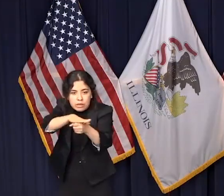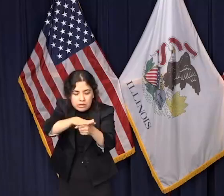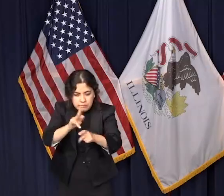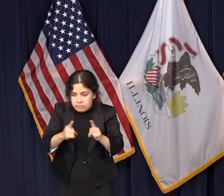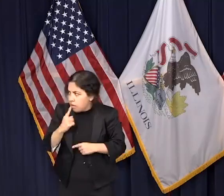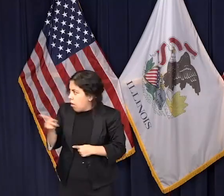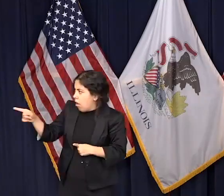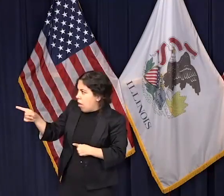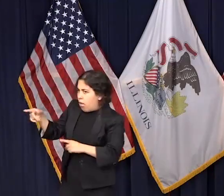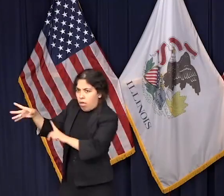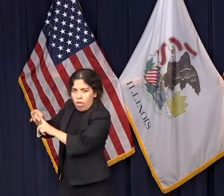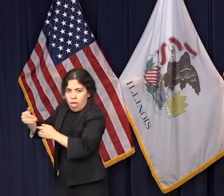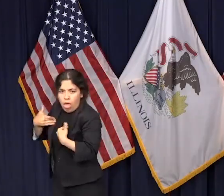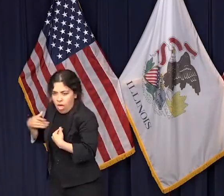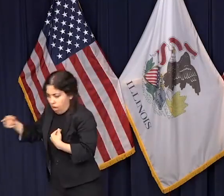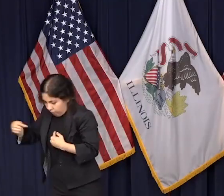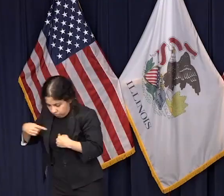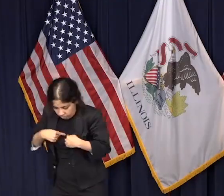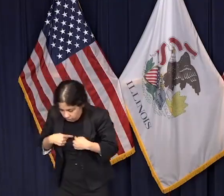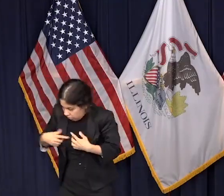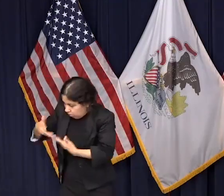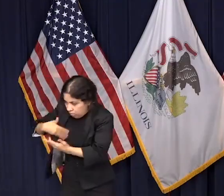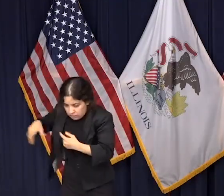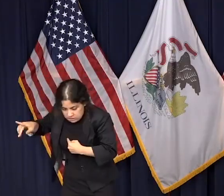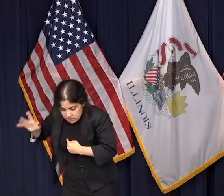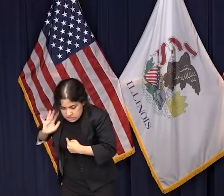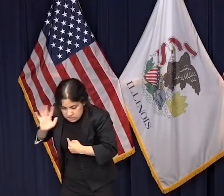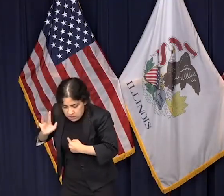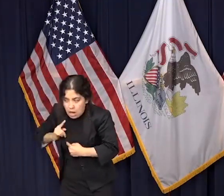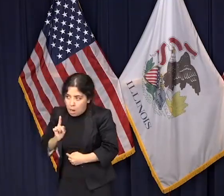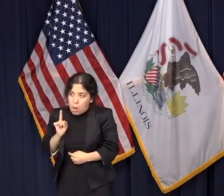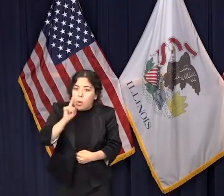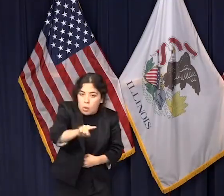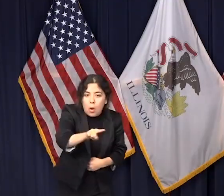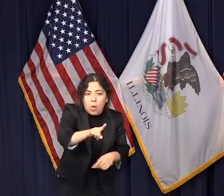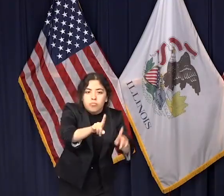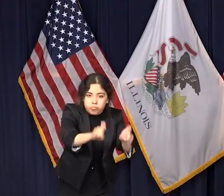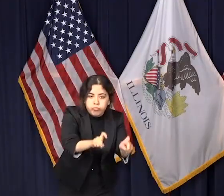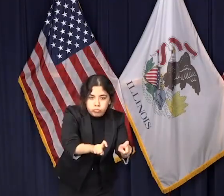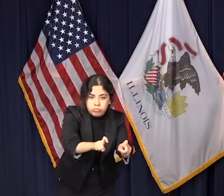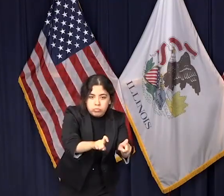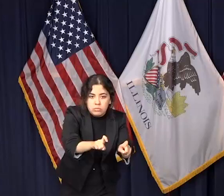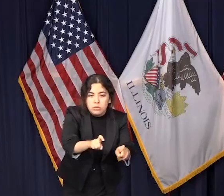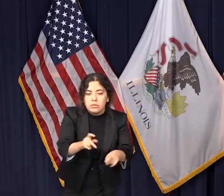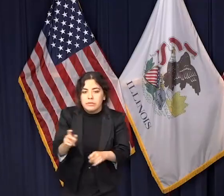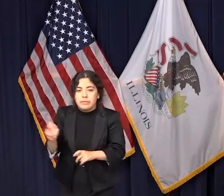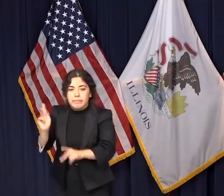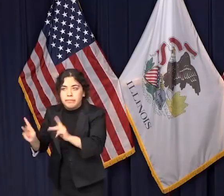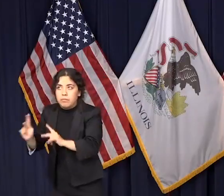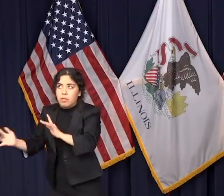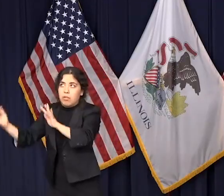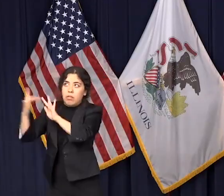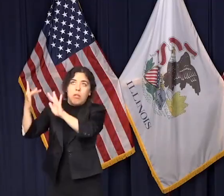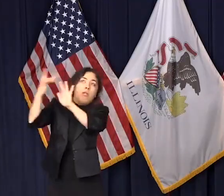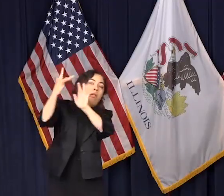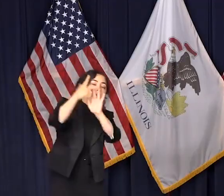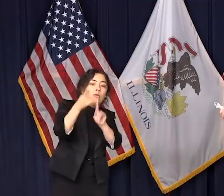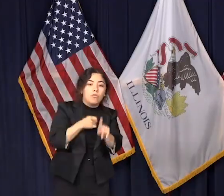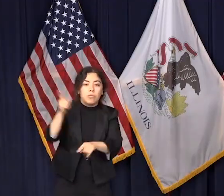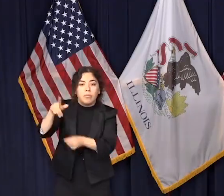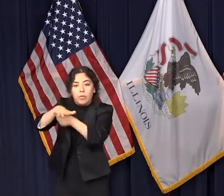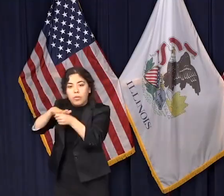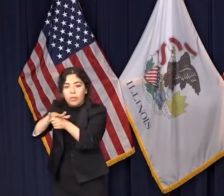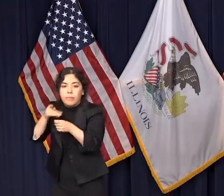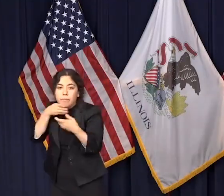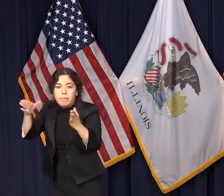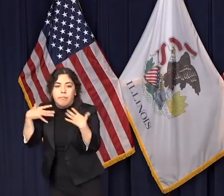or they might just isolate and are being contacted by the local public health department. But we're more and more people are getting tested on their own,